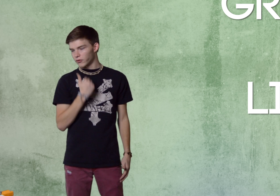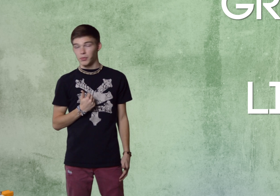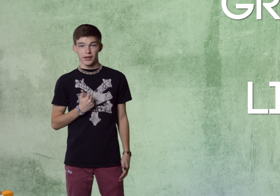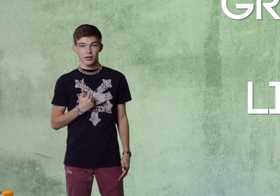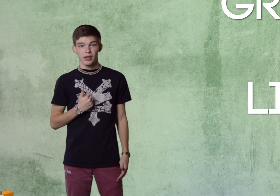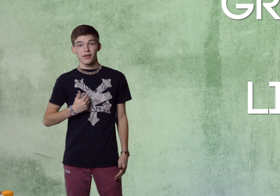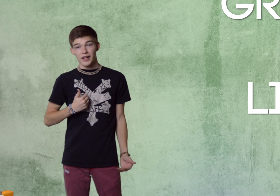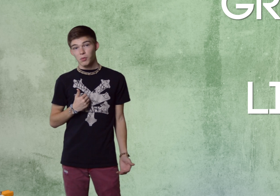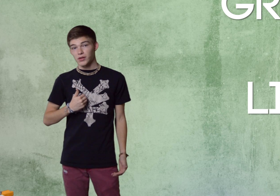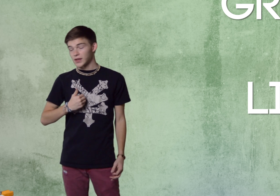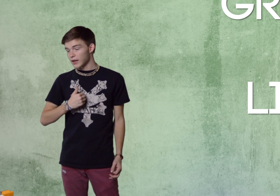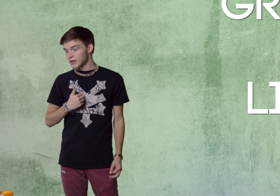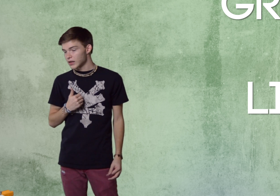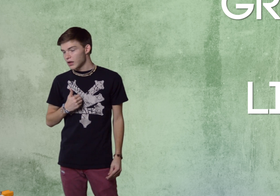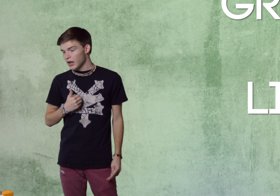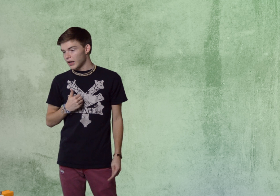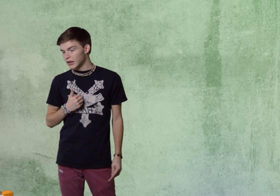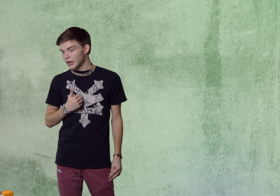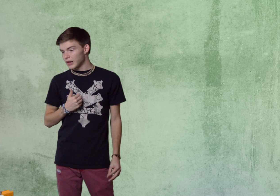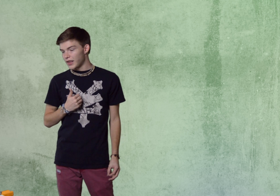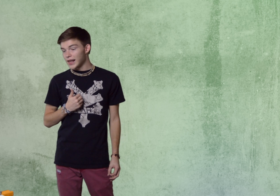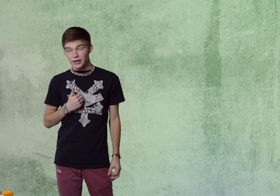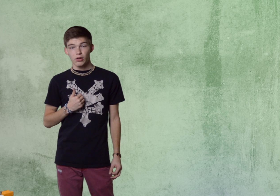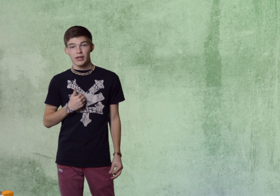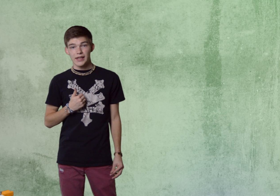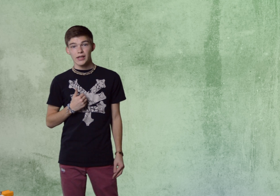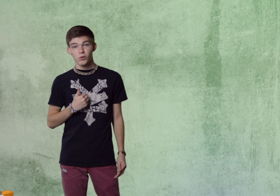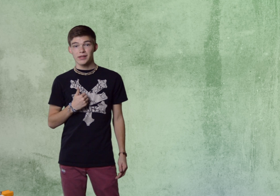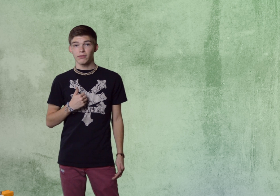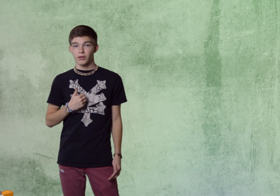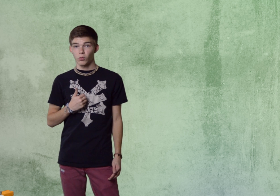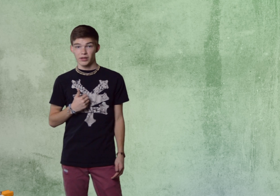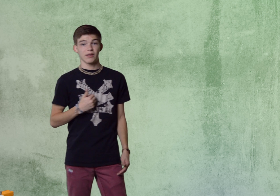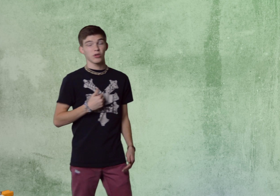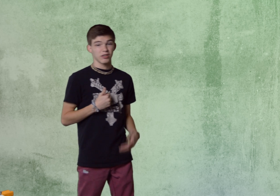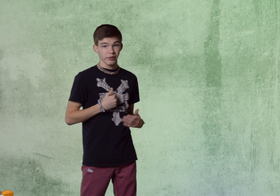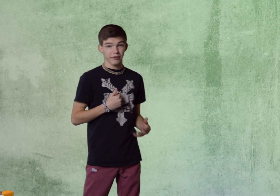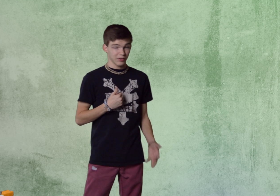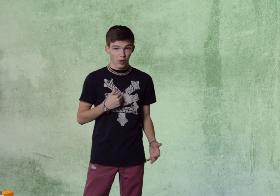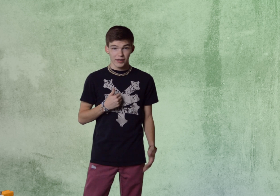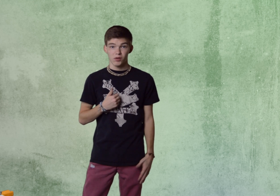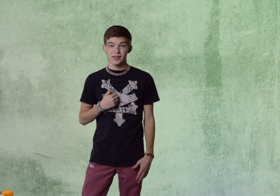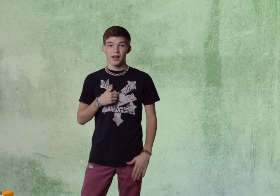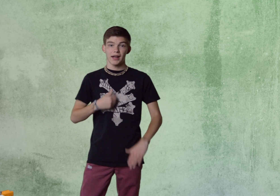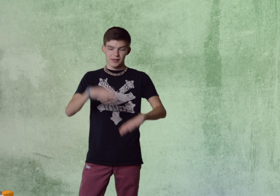of me. The next part says, then he who's living in the world. I didn't want to do living twice, so instead I